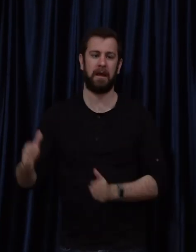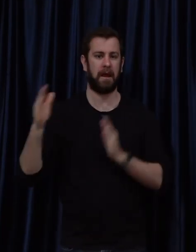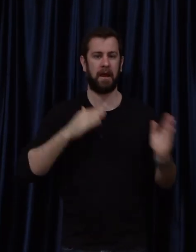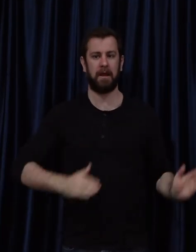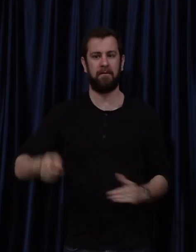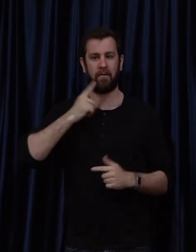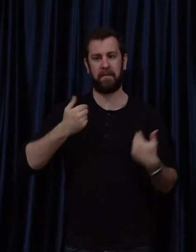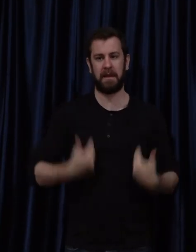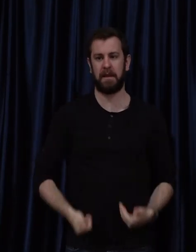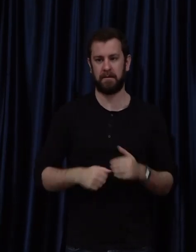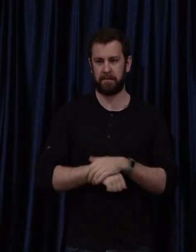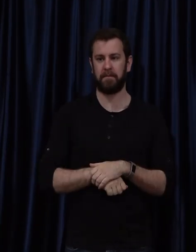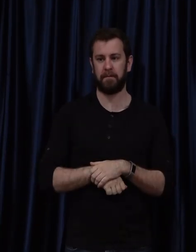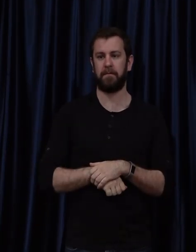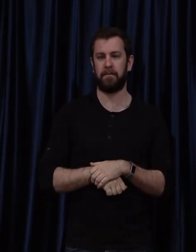me.